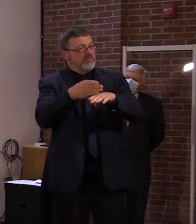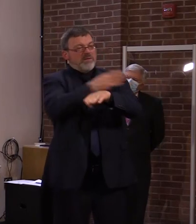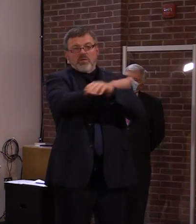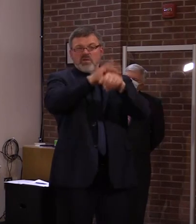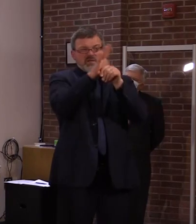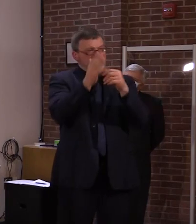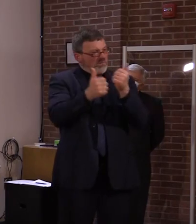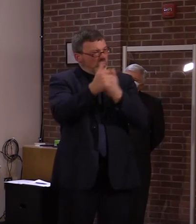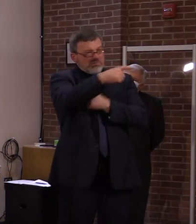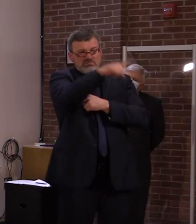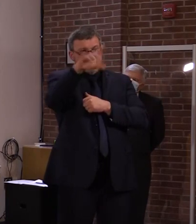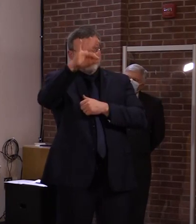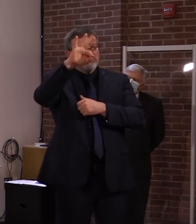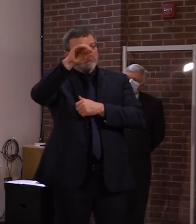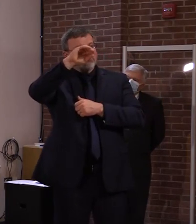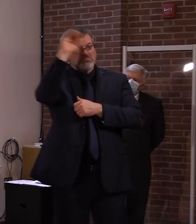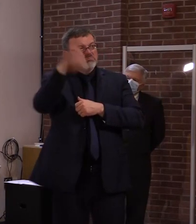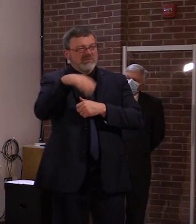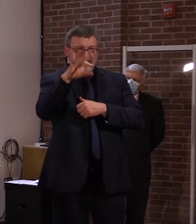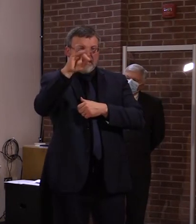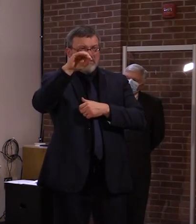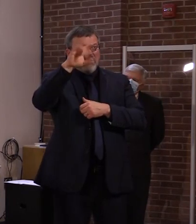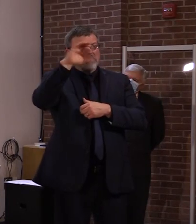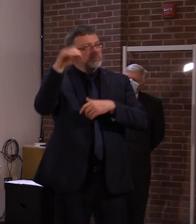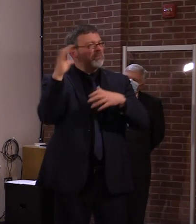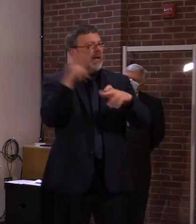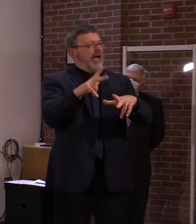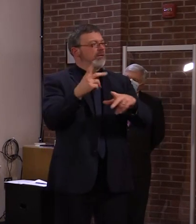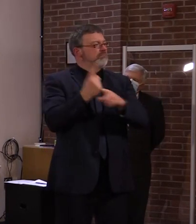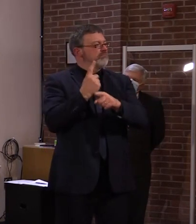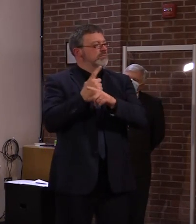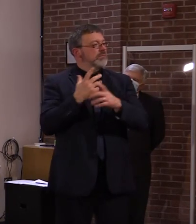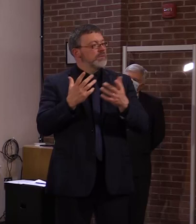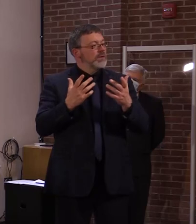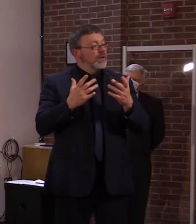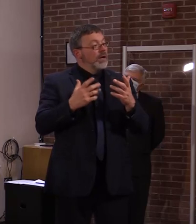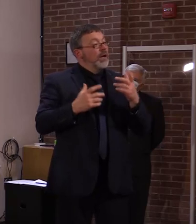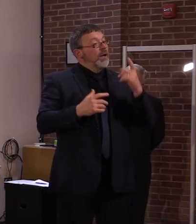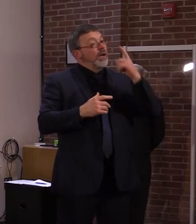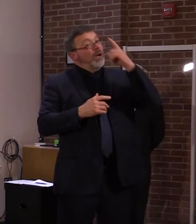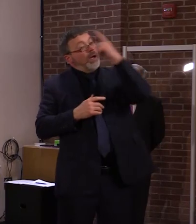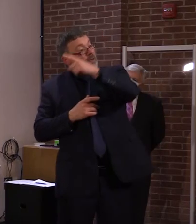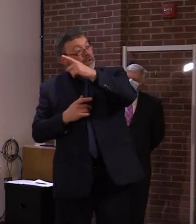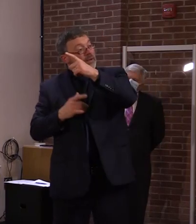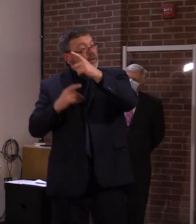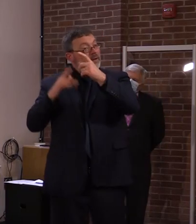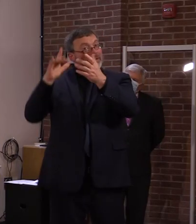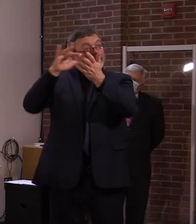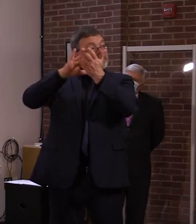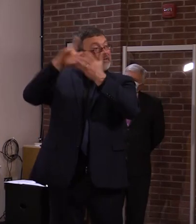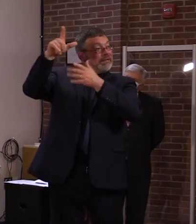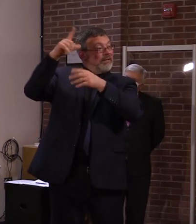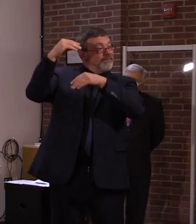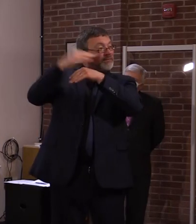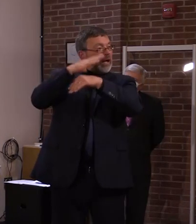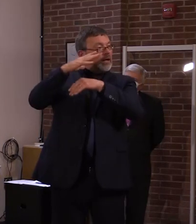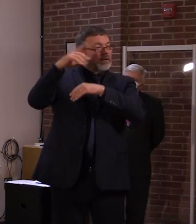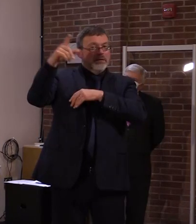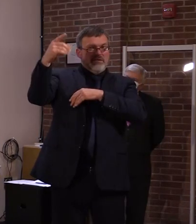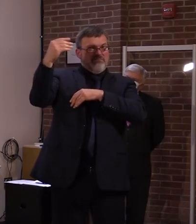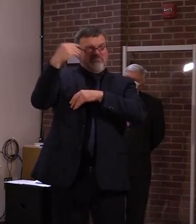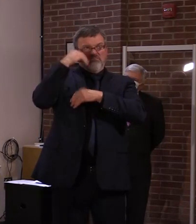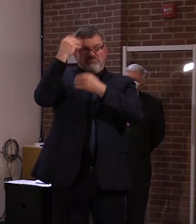medical science would probably say that if everyone was masked up, it would have an effect. But